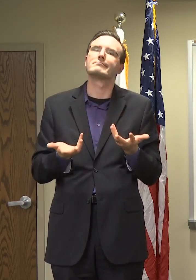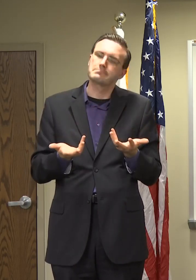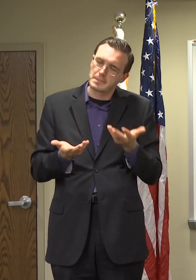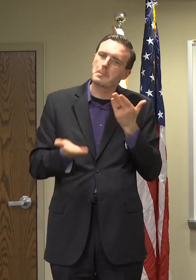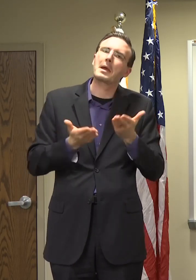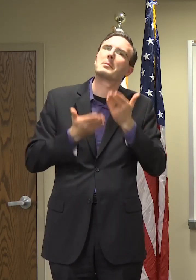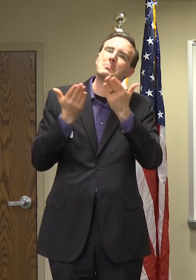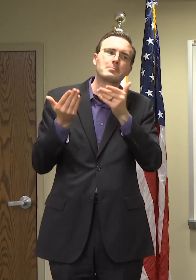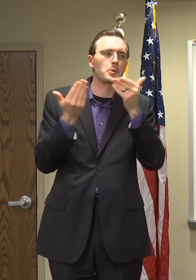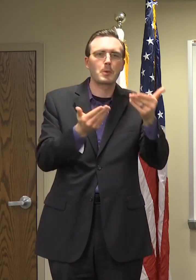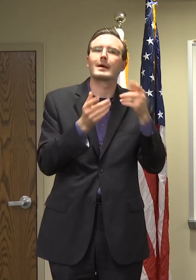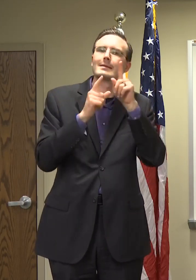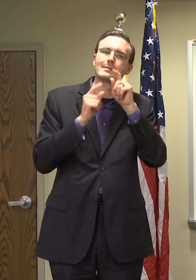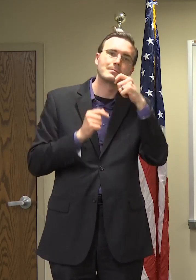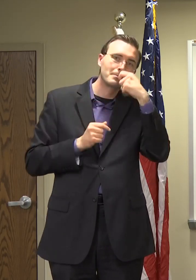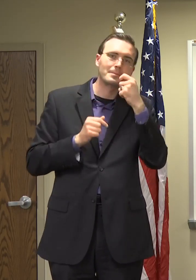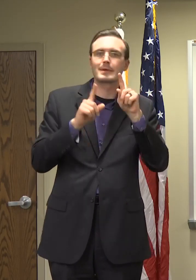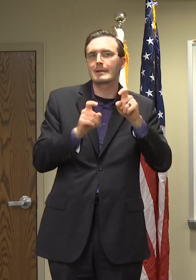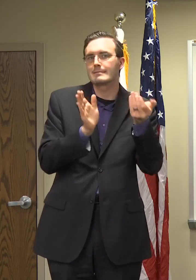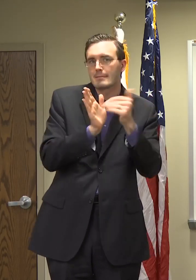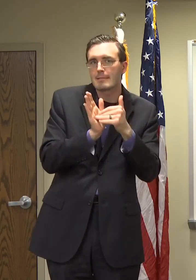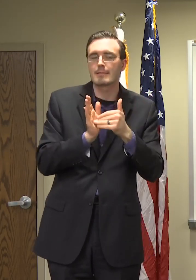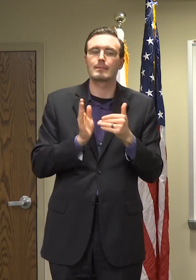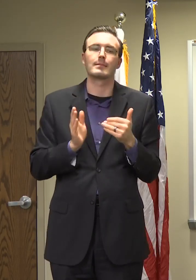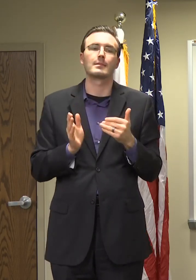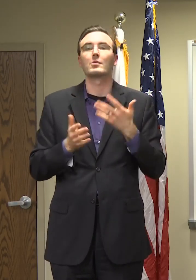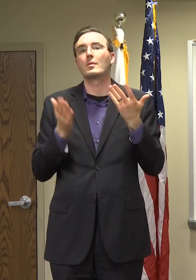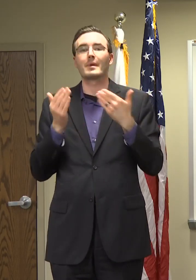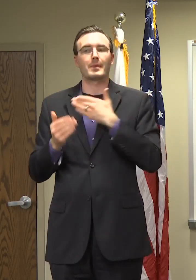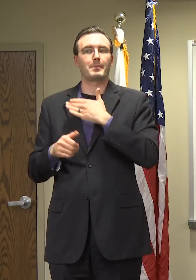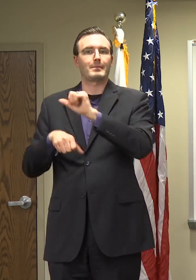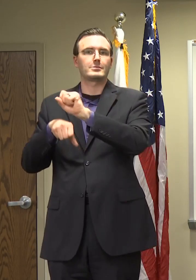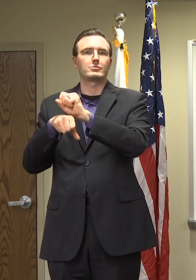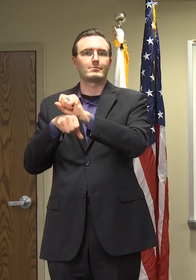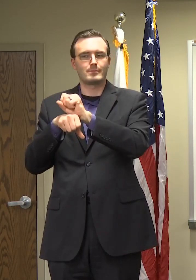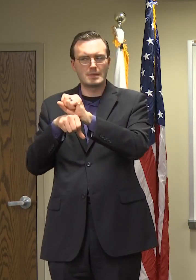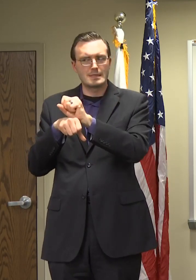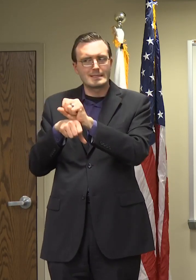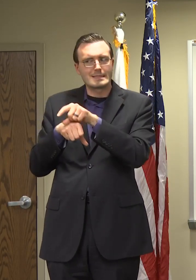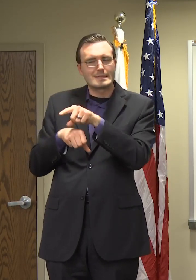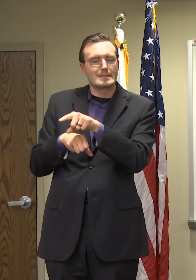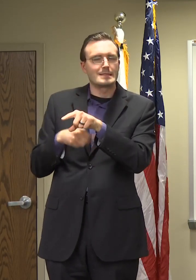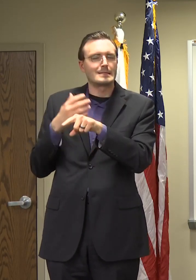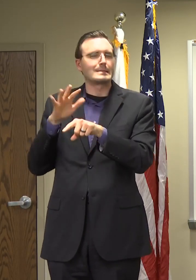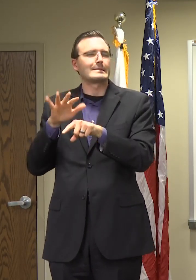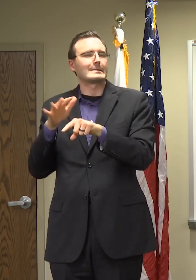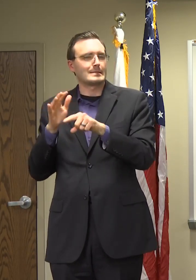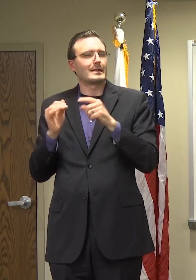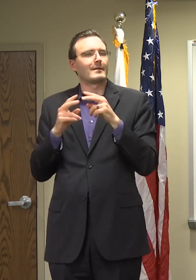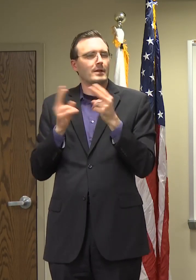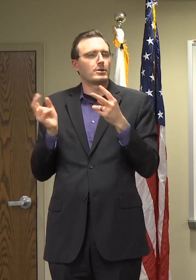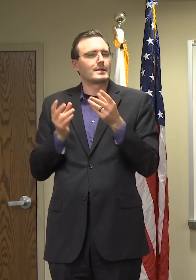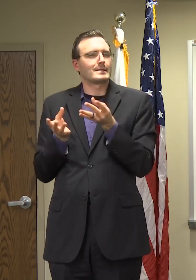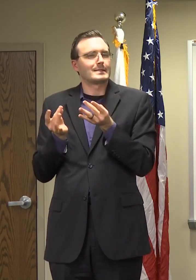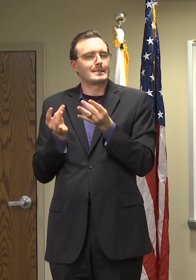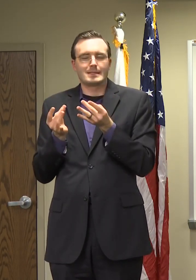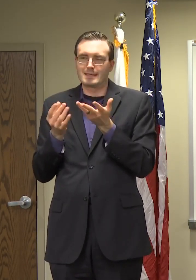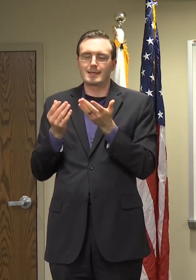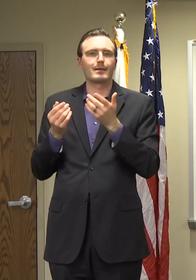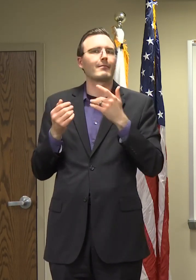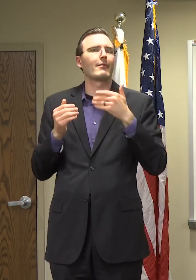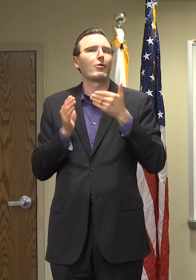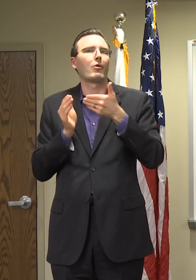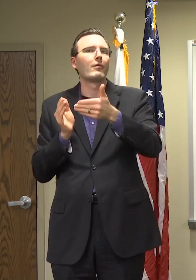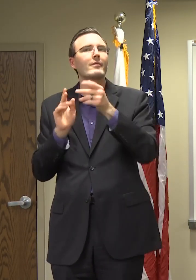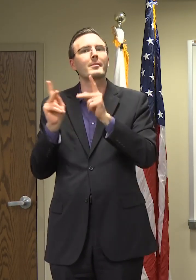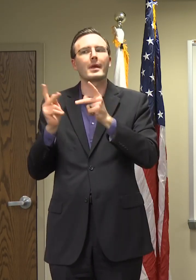additional guidance on that. Or if you're in a sensitive occupation that we think that warrants another test, we will work through that as well.